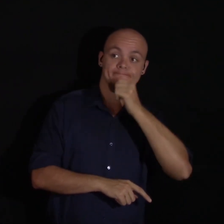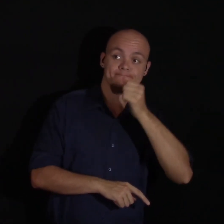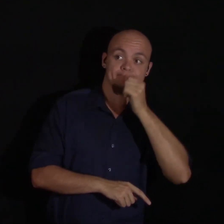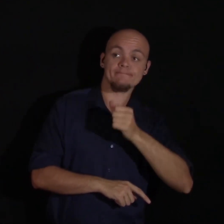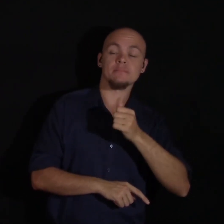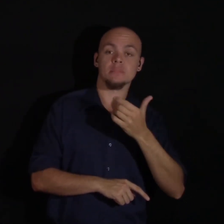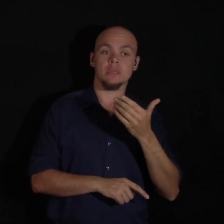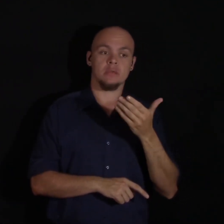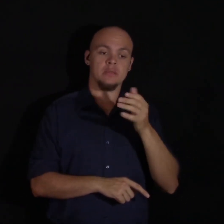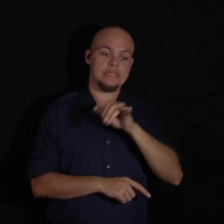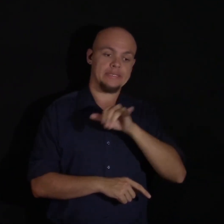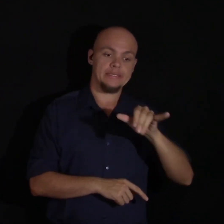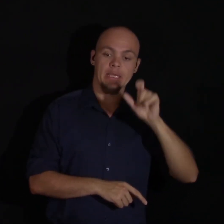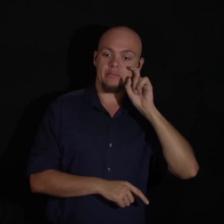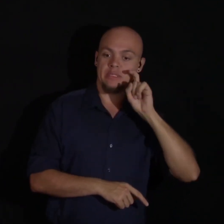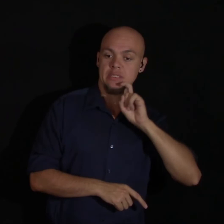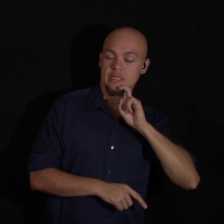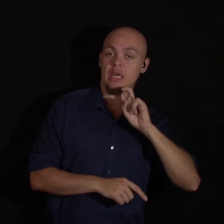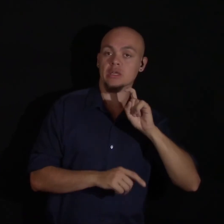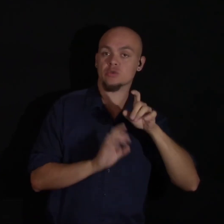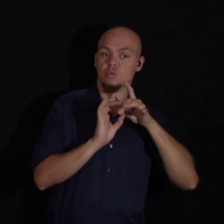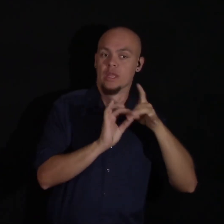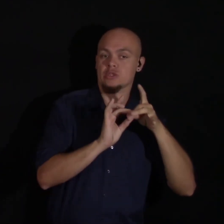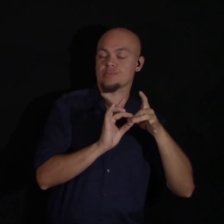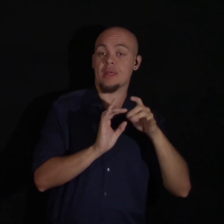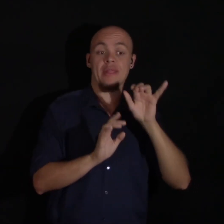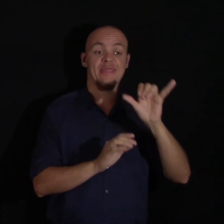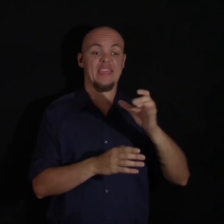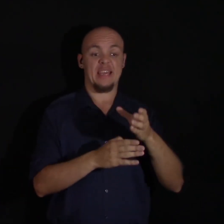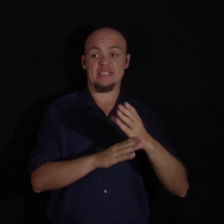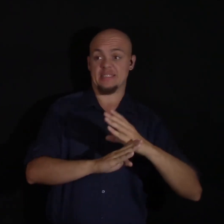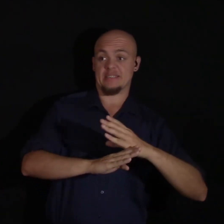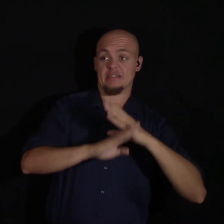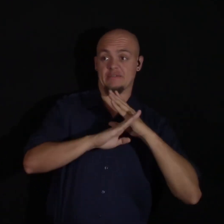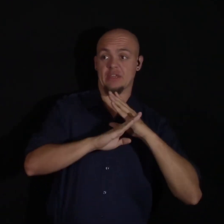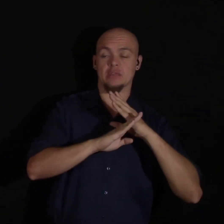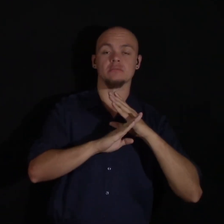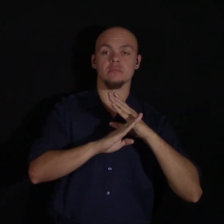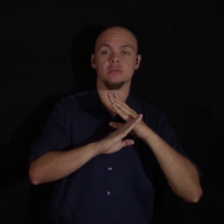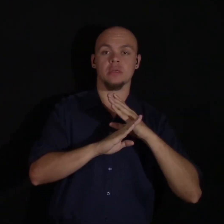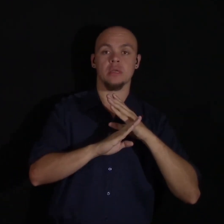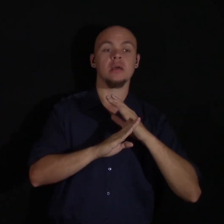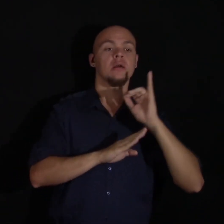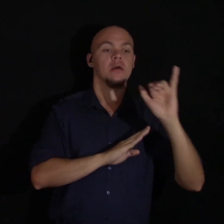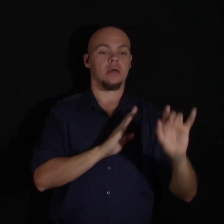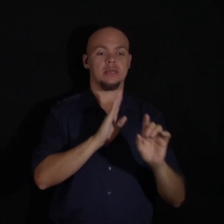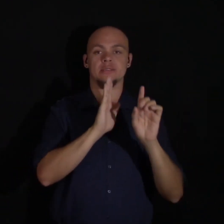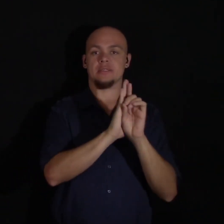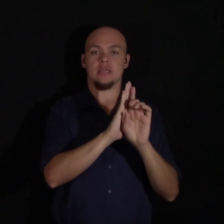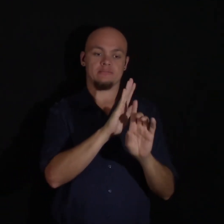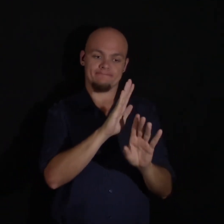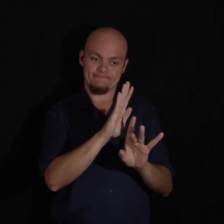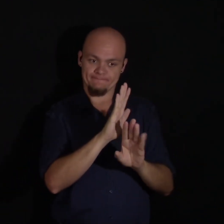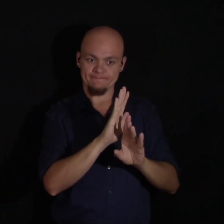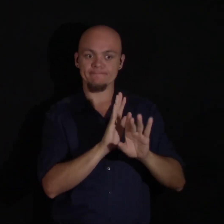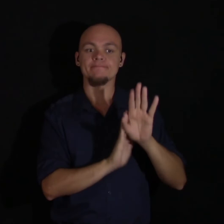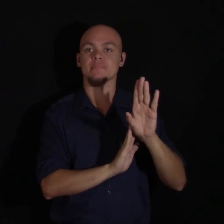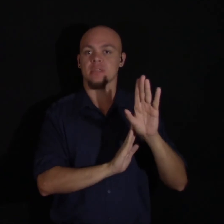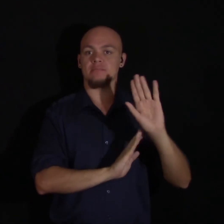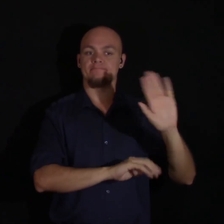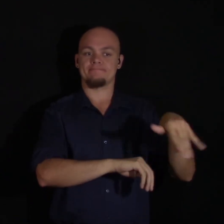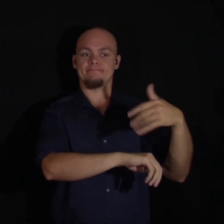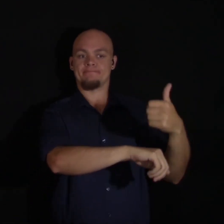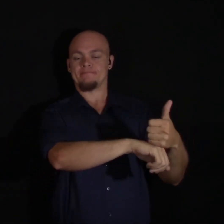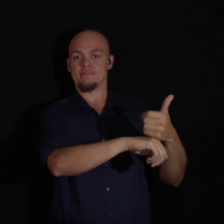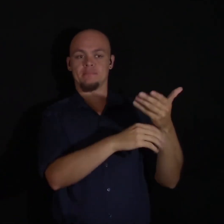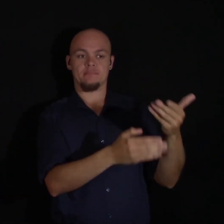same-sex relations, the right to defend those relations had to be defended. Hence the emergence of a gay